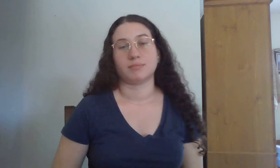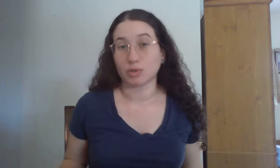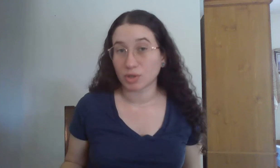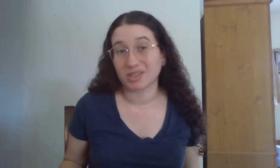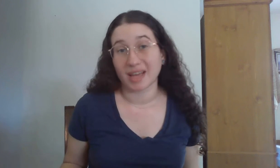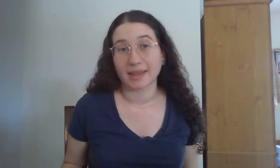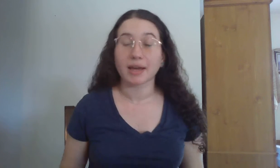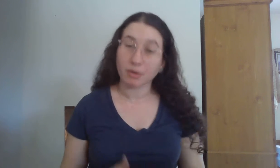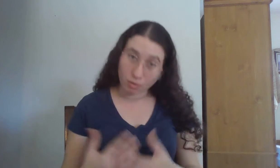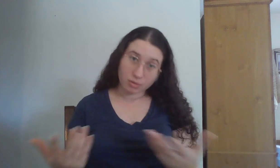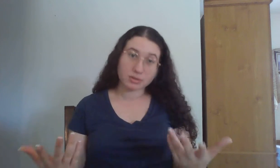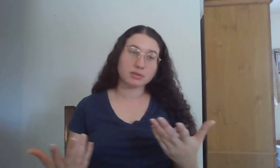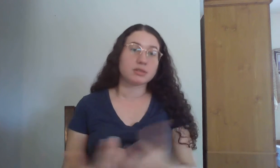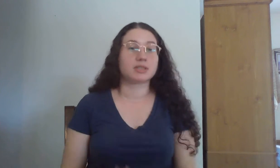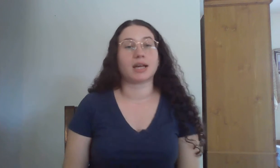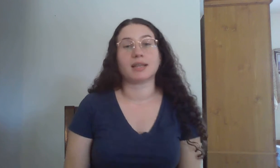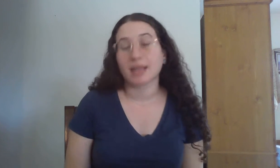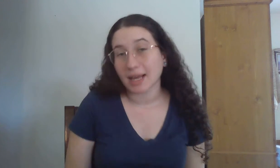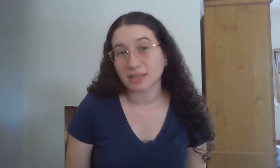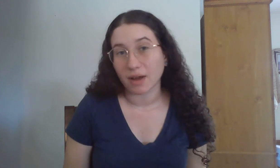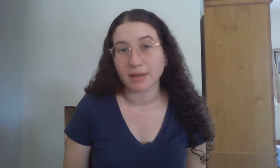You could sign that, or you could sign the classifier.